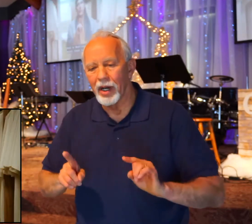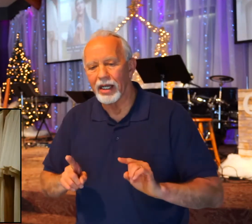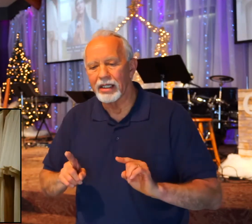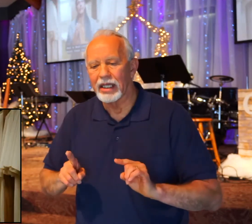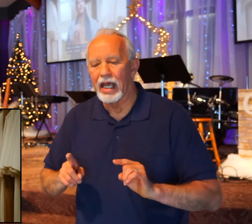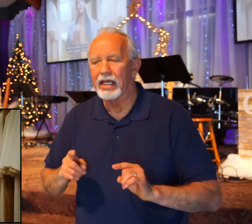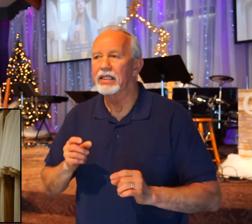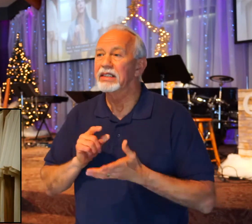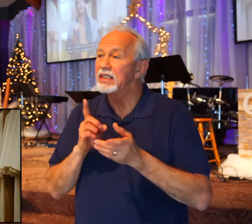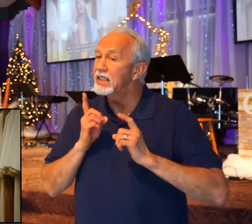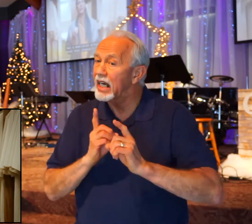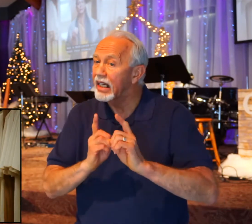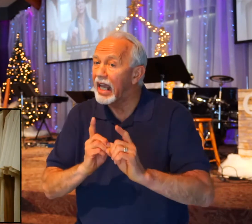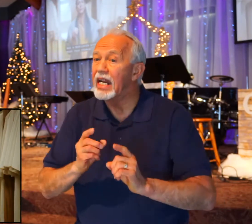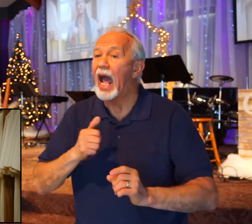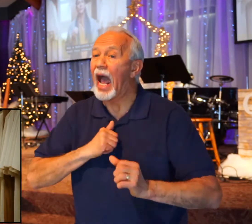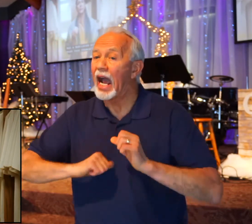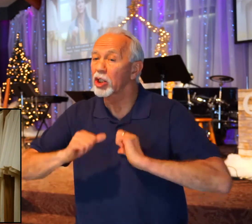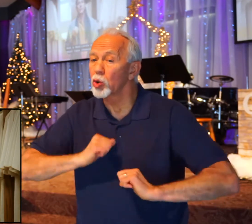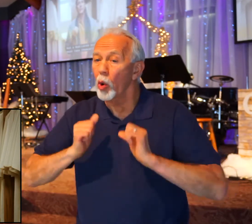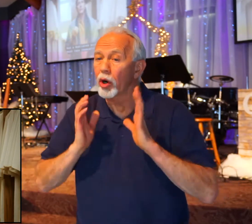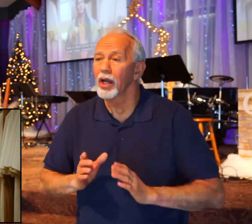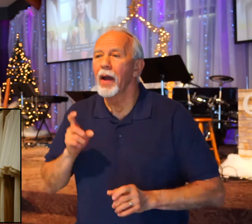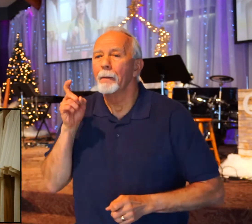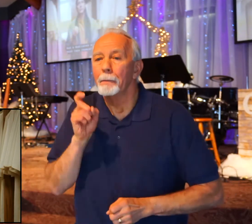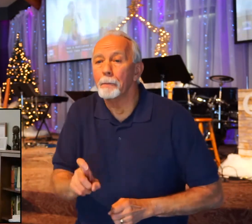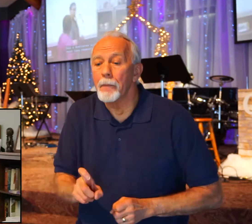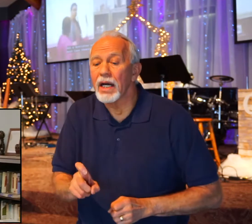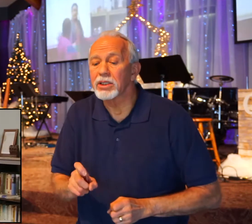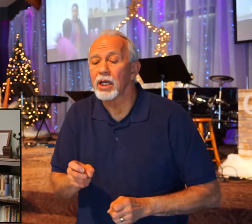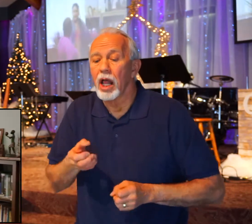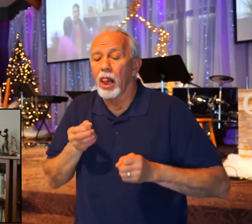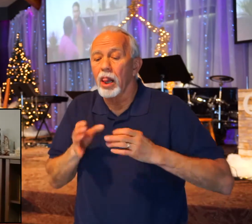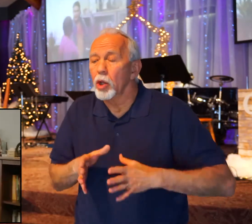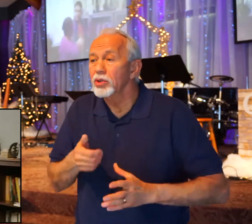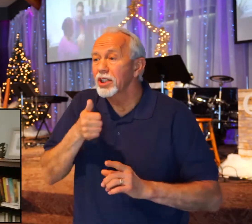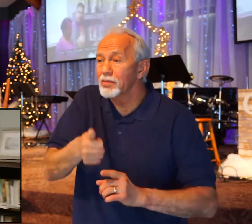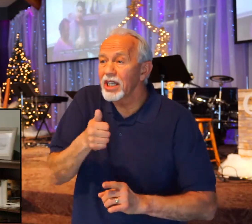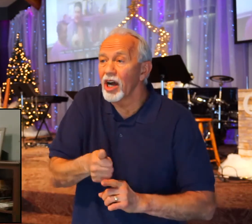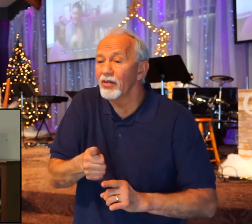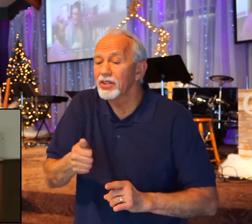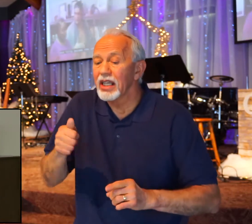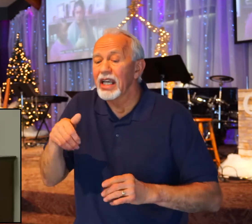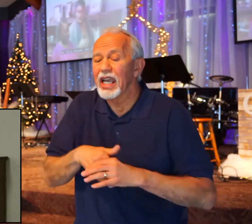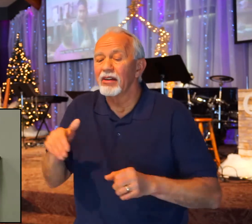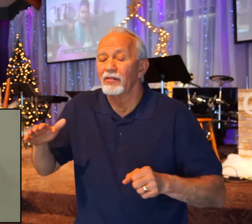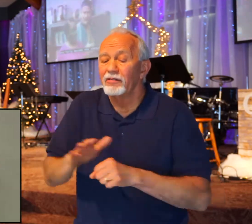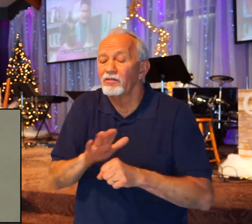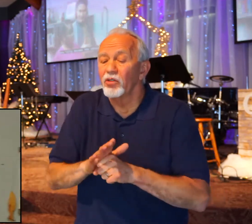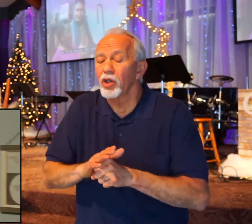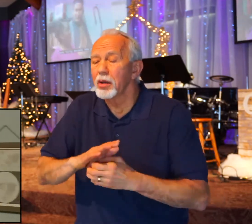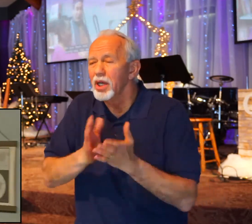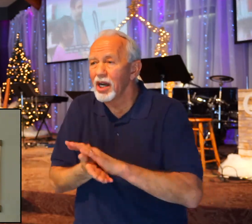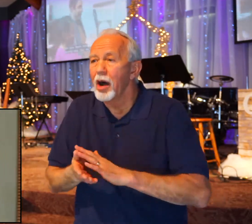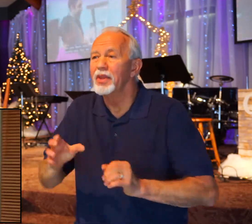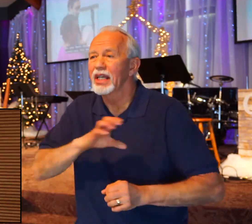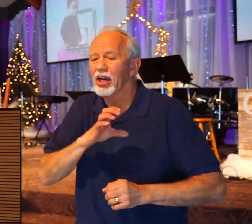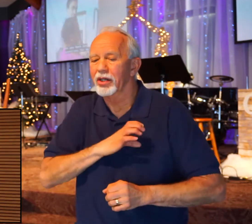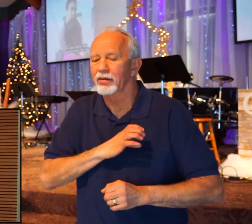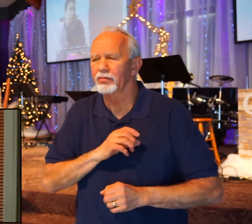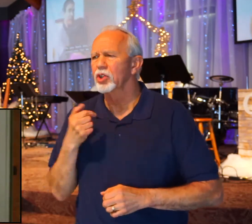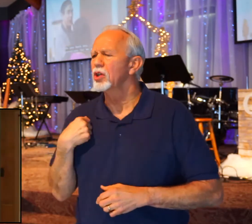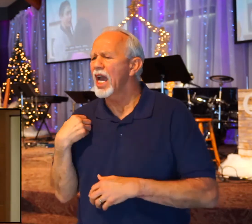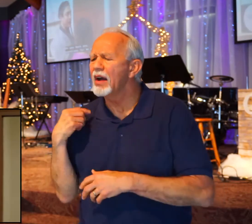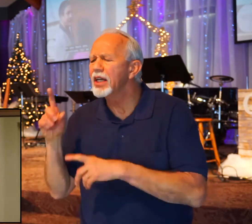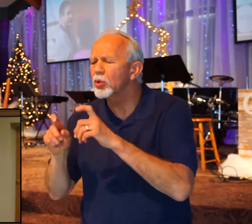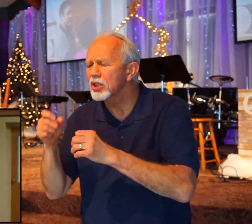a dedicated actor must lose themselves and fully become the character. Do you have any questions